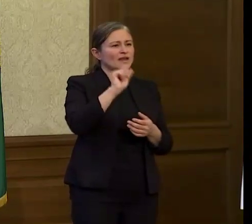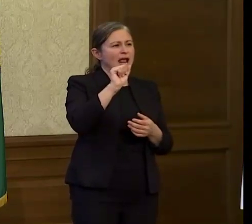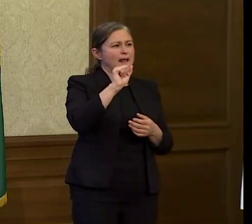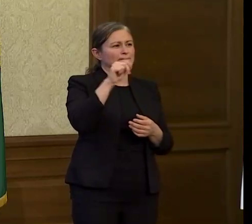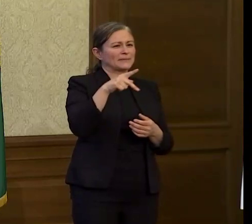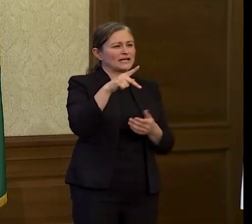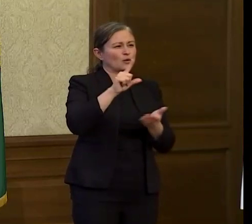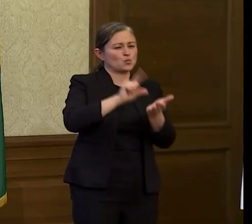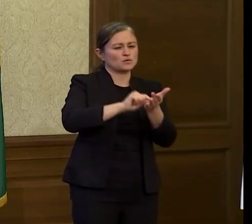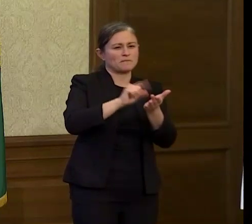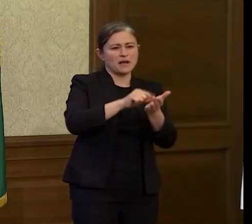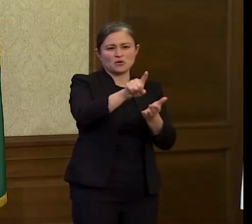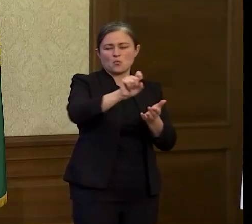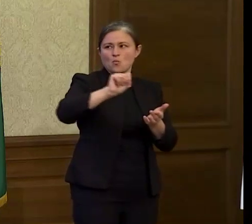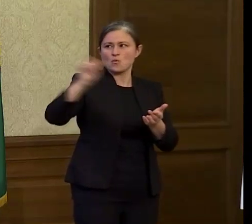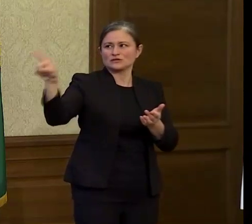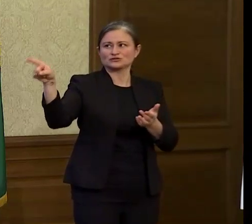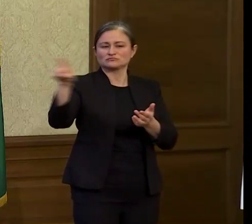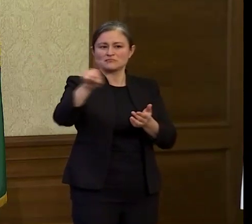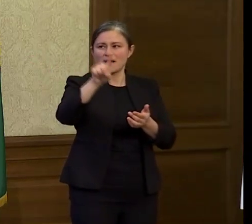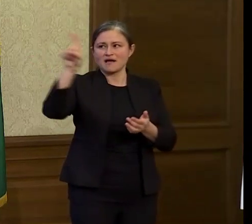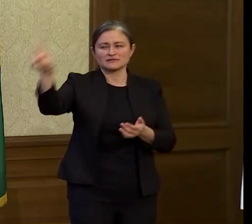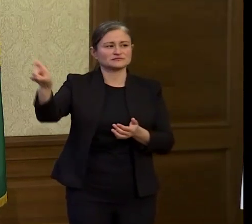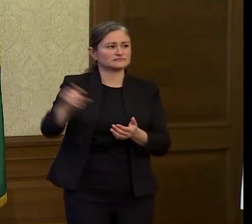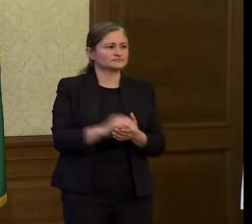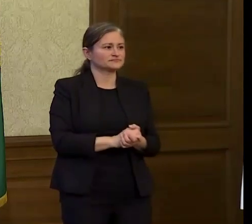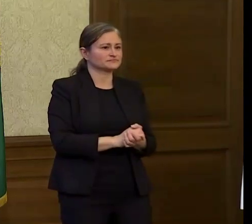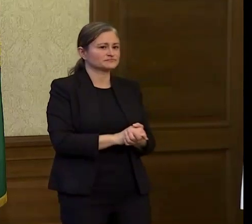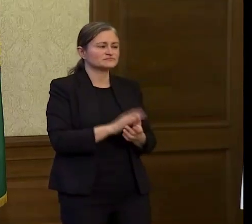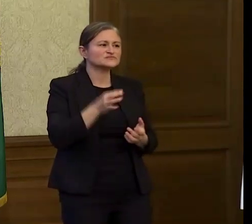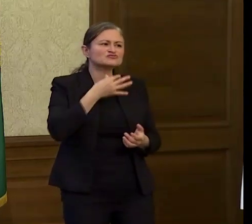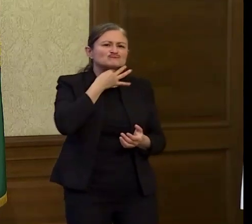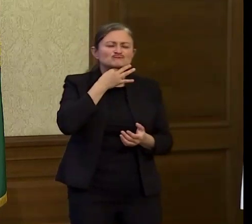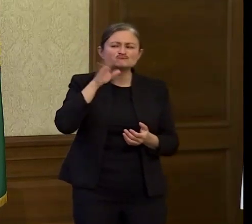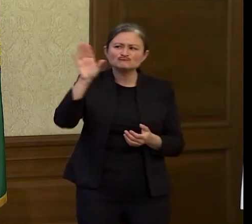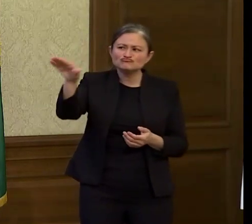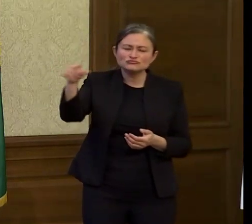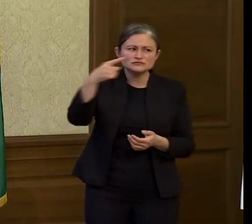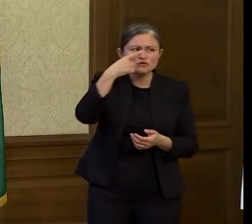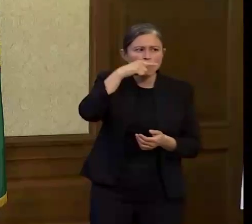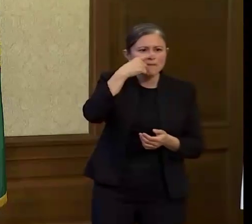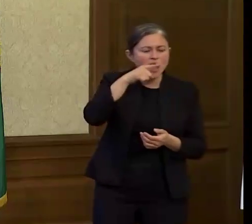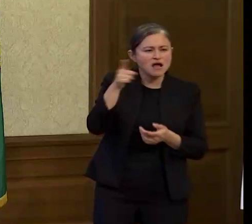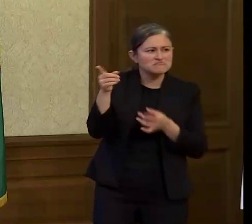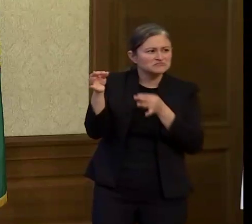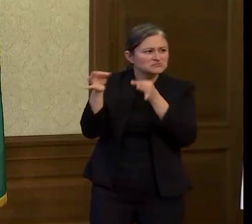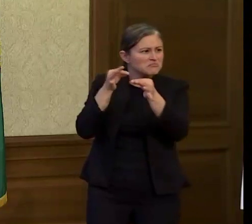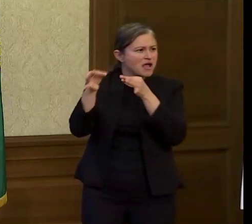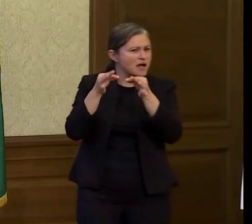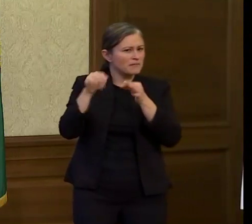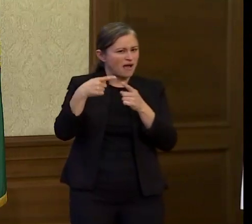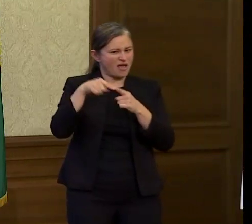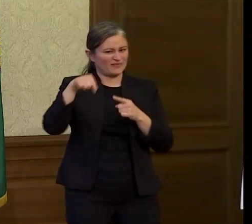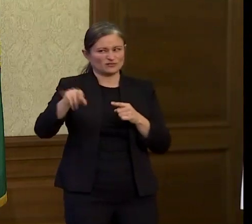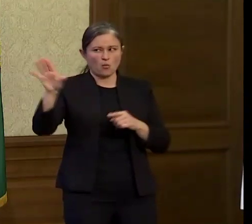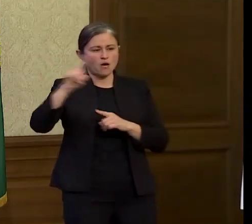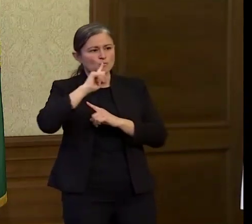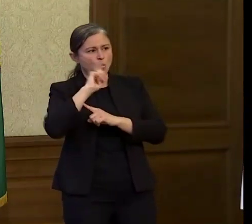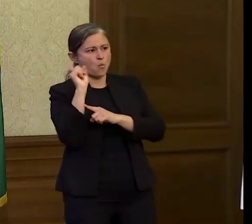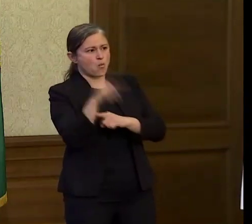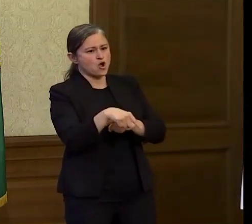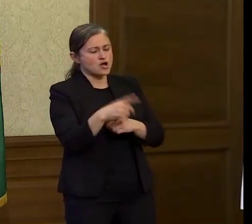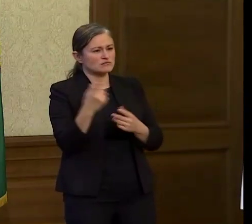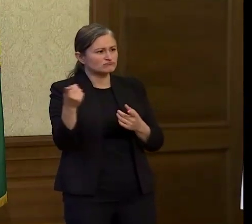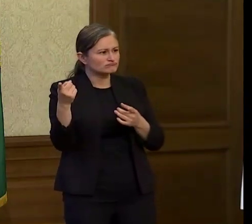again, if they'll have to reevaluate the draft when it comes to May 4th, reopen on May 5th?